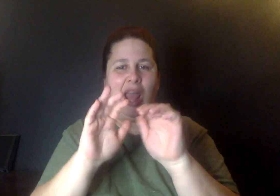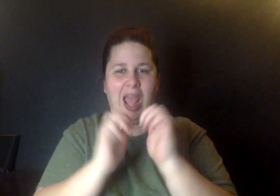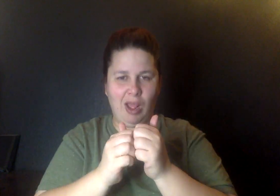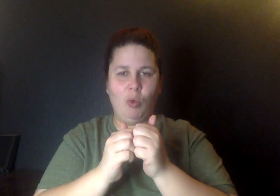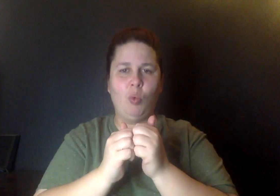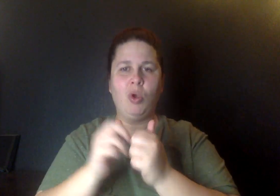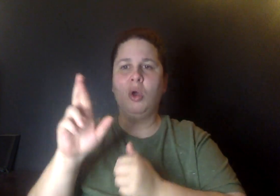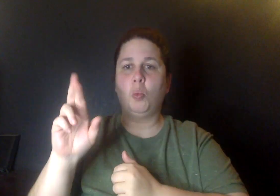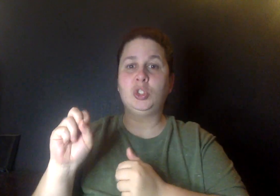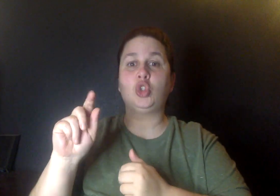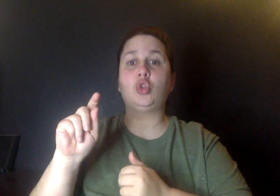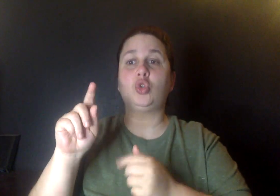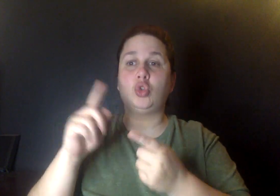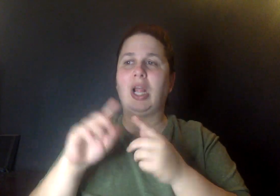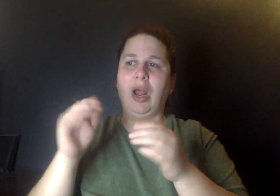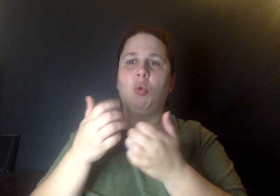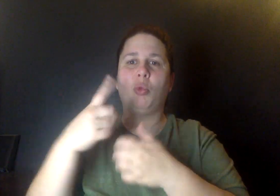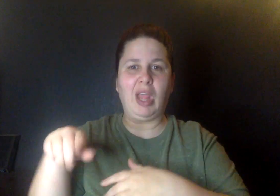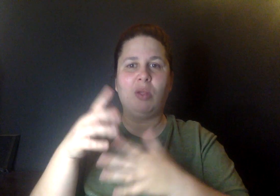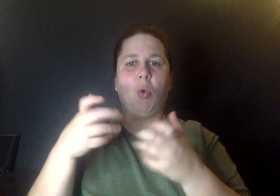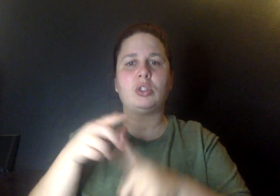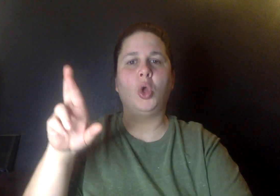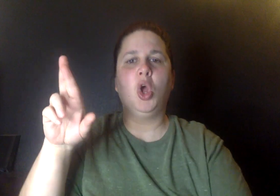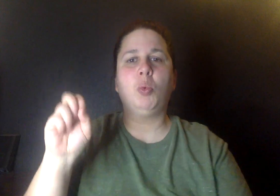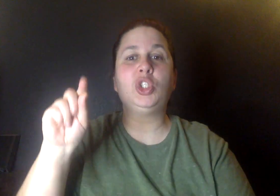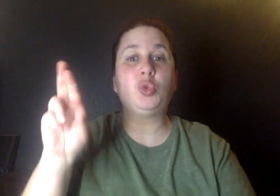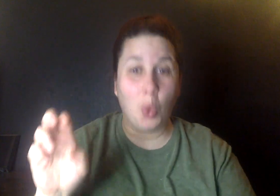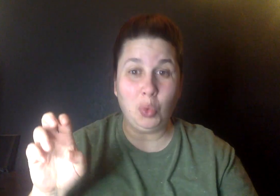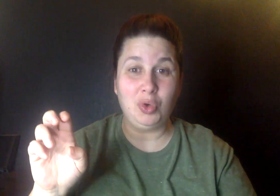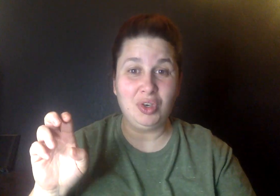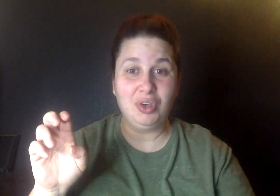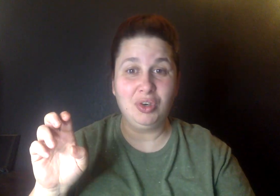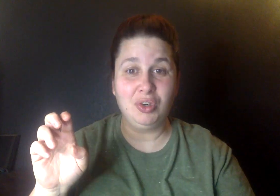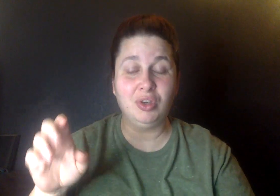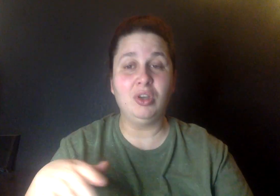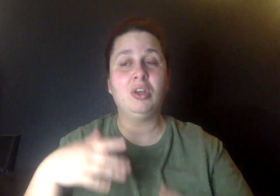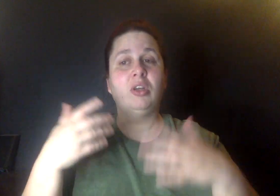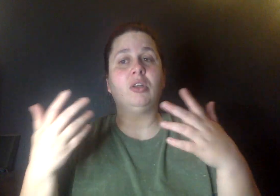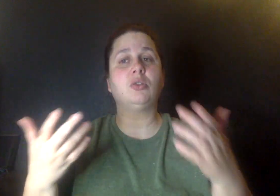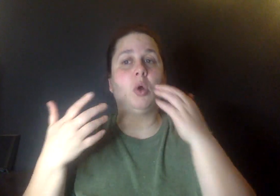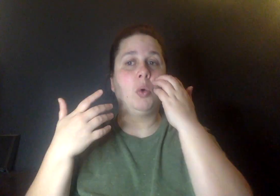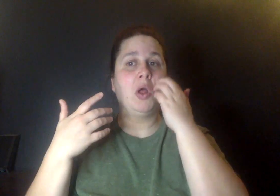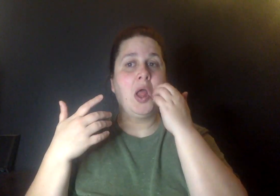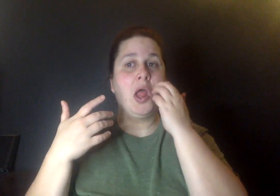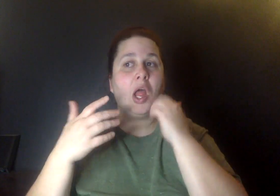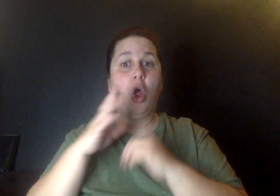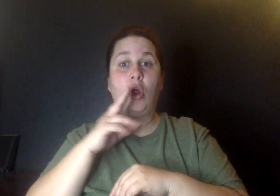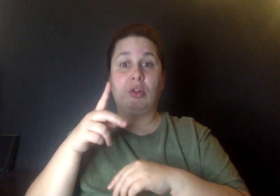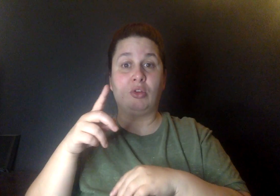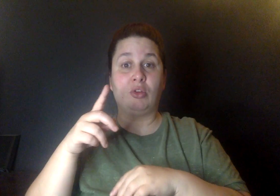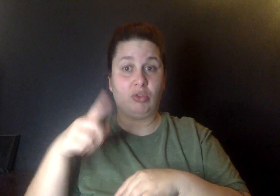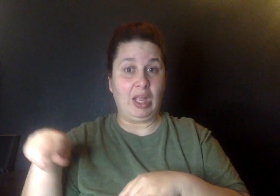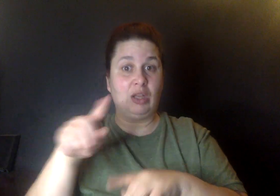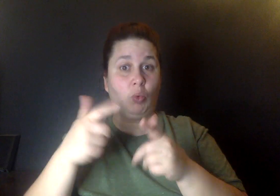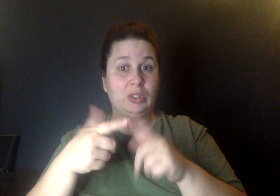how they want to restore. So, I don't think we